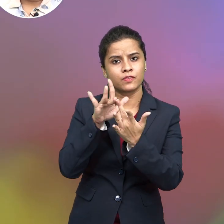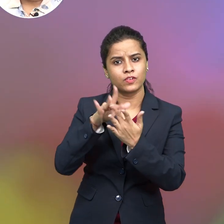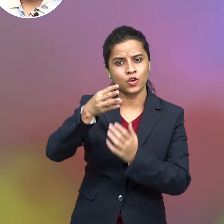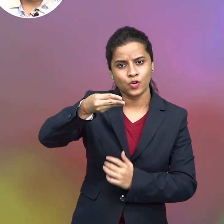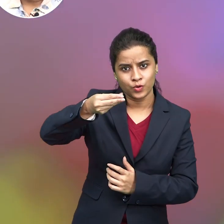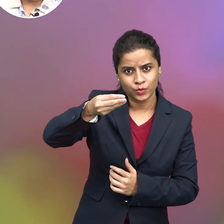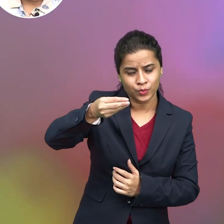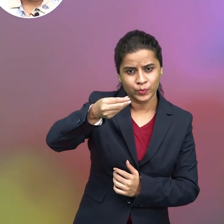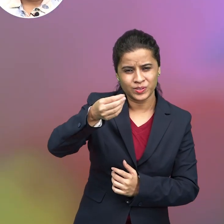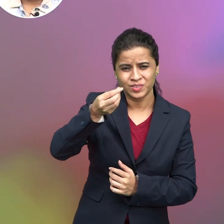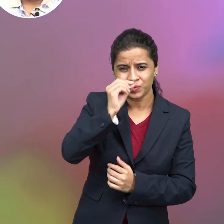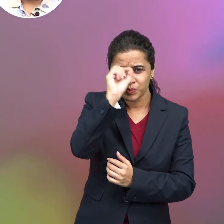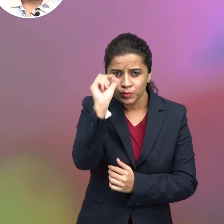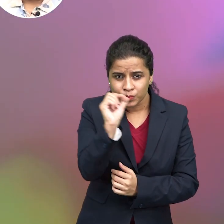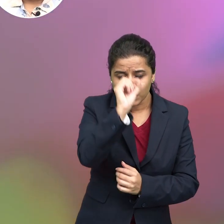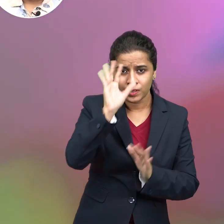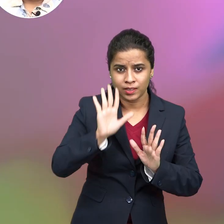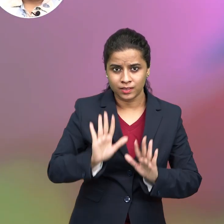the soil particles.